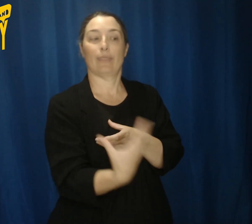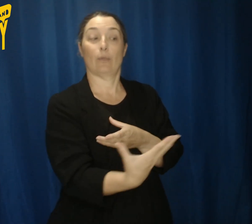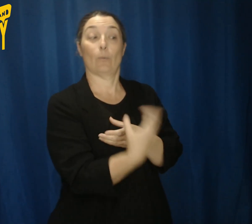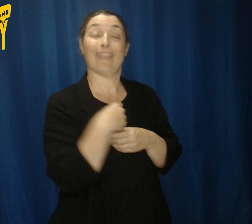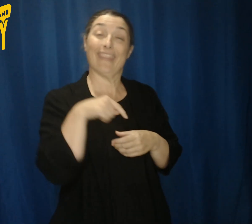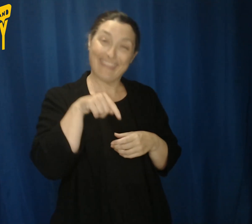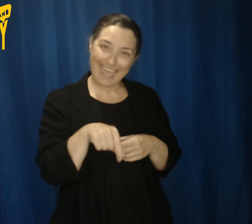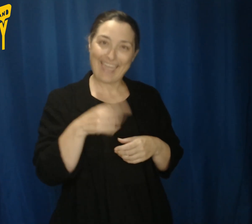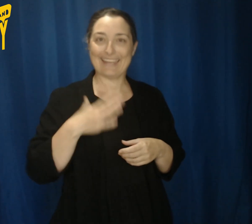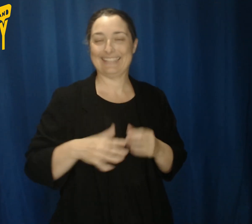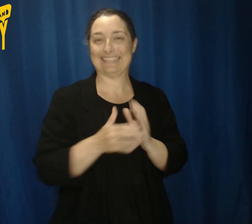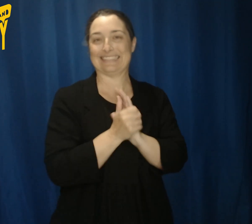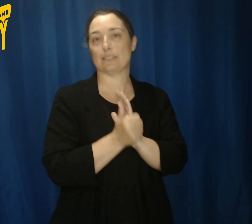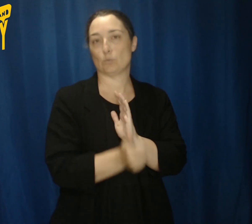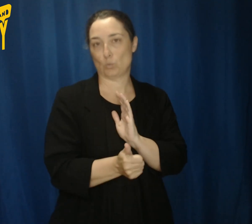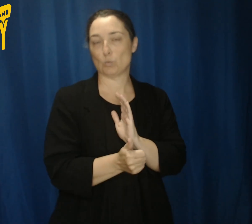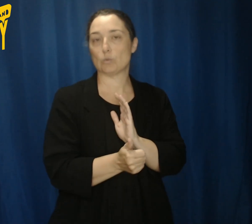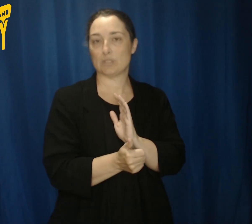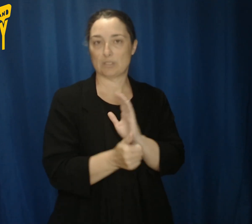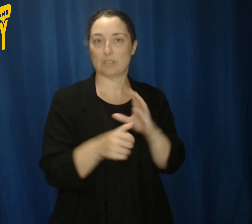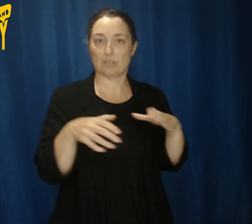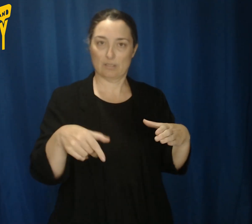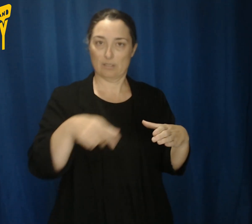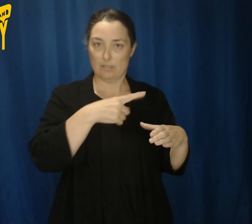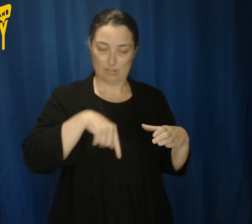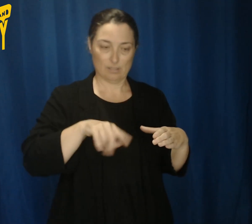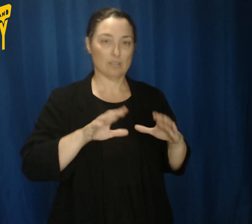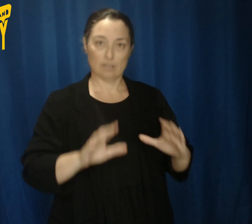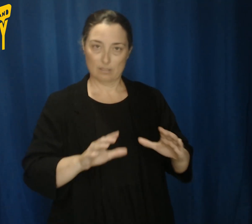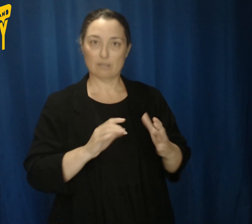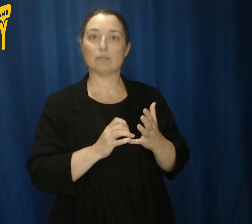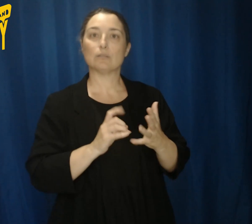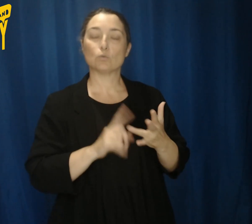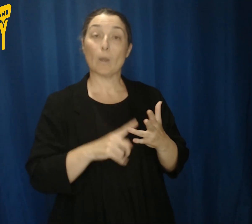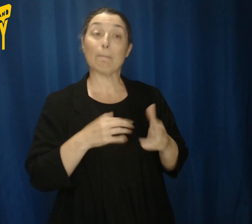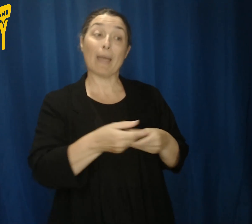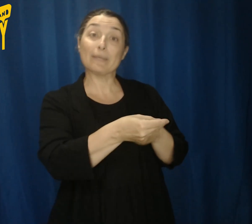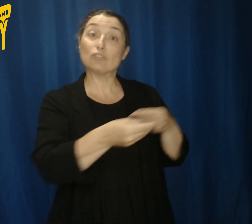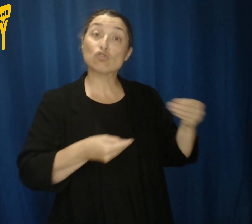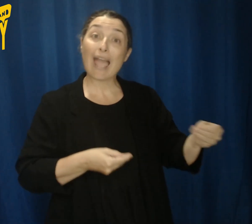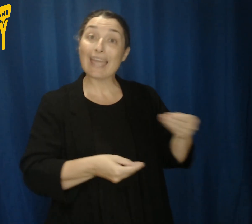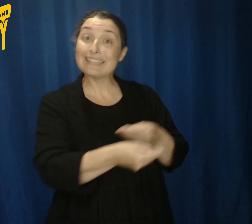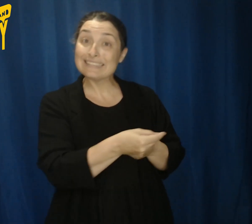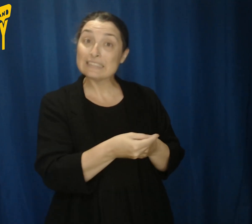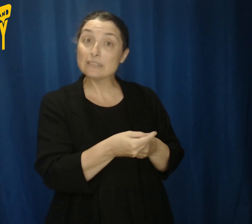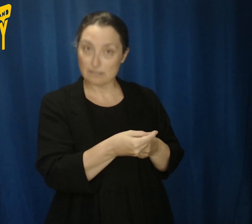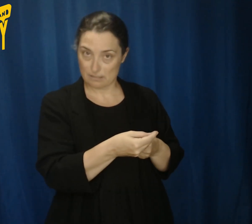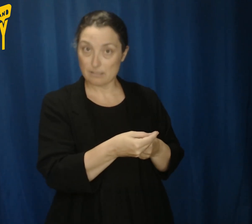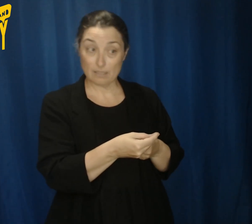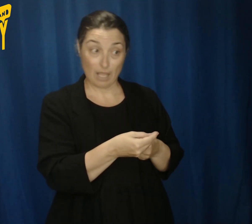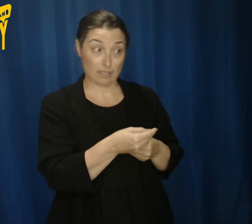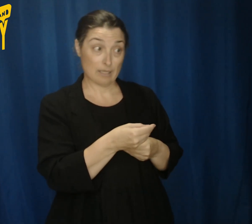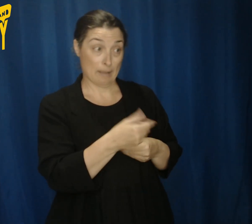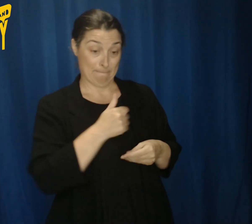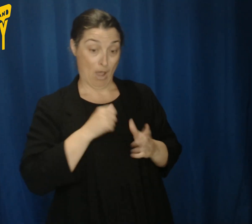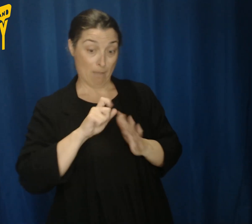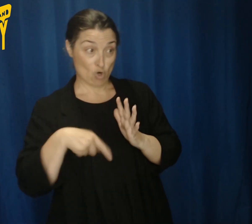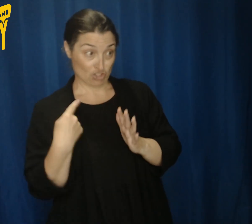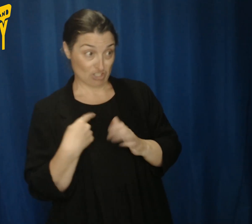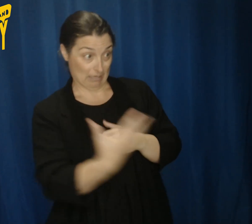creative skills, so that you work on theirs, they'll work on yours, some exchange there. And if you can get that going, you can start applying for